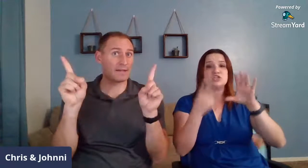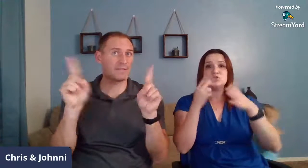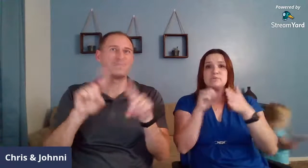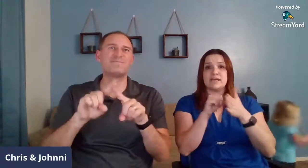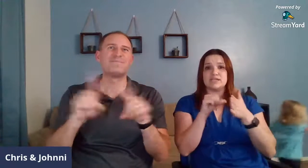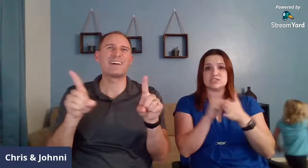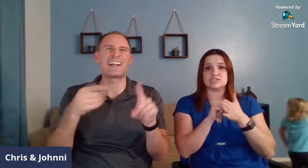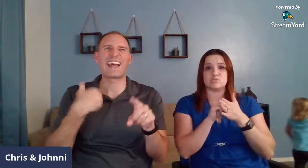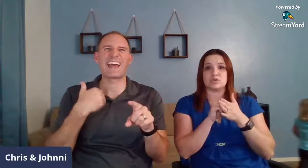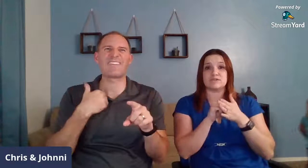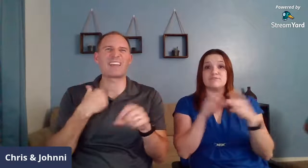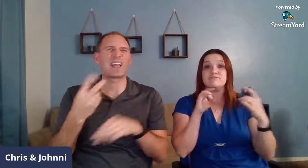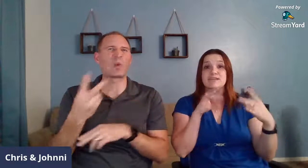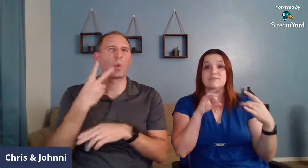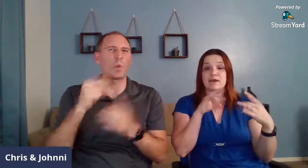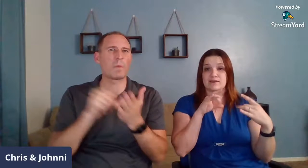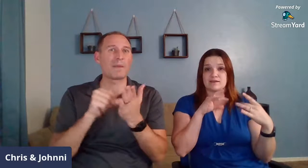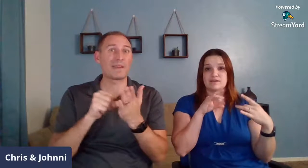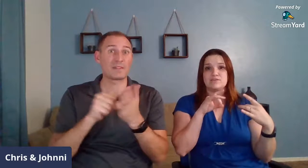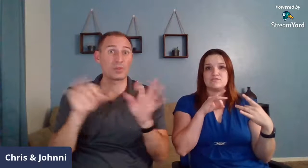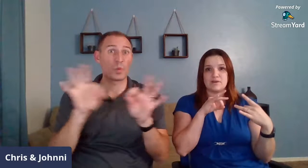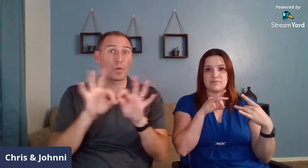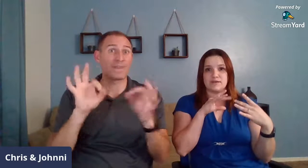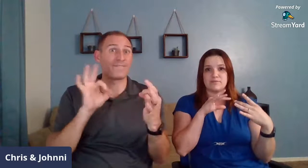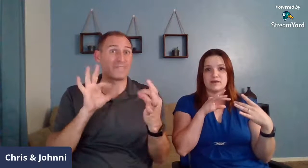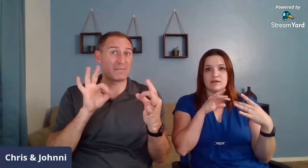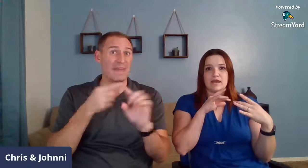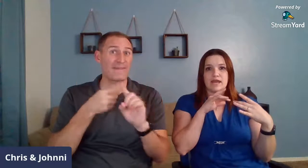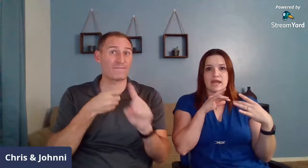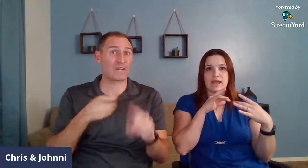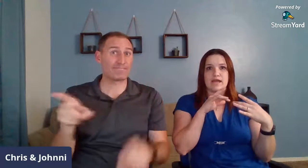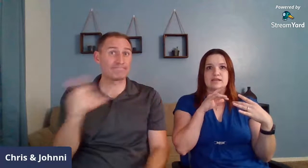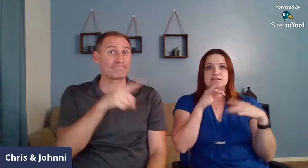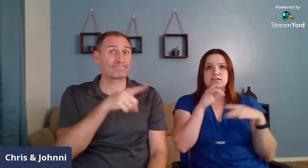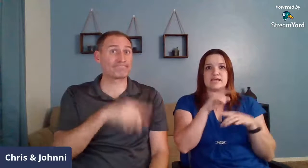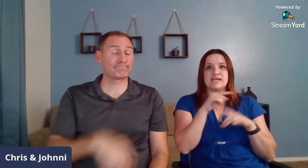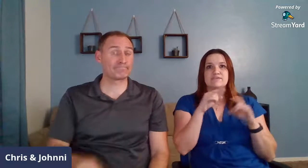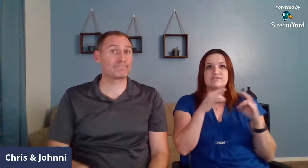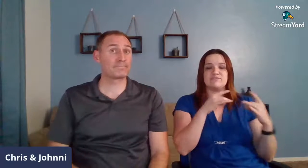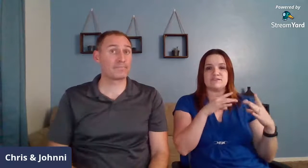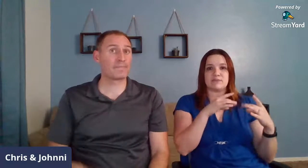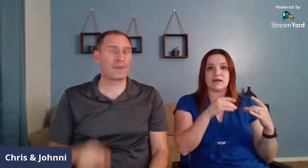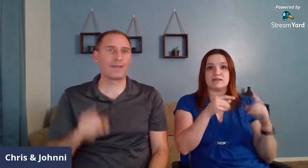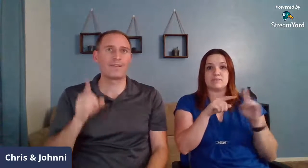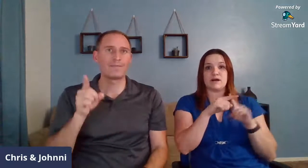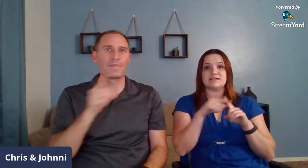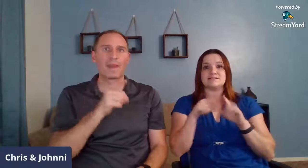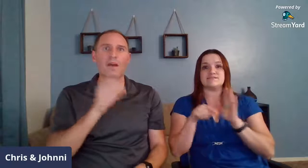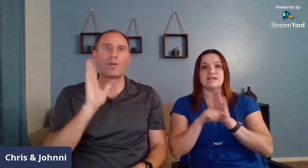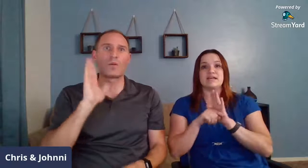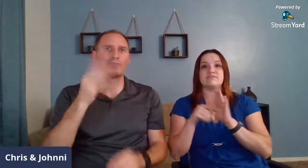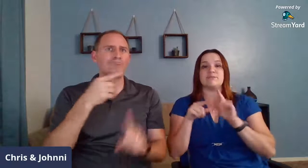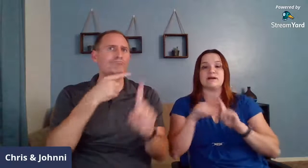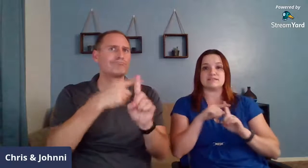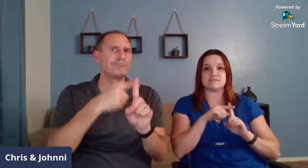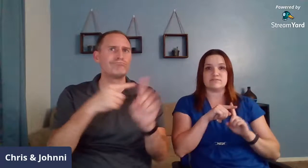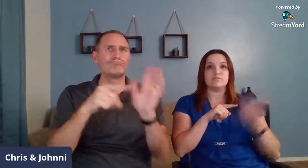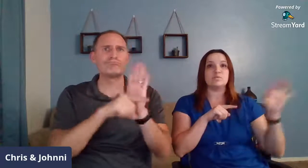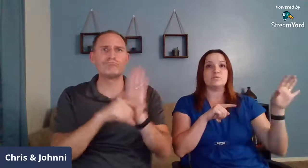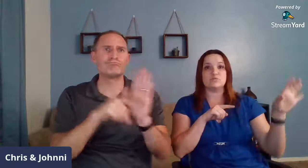2 pages worth of feedback from them. And they give the feedback, the positive, negative, positive. We